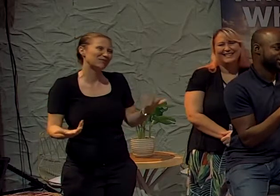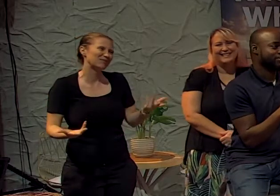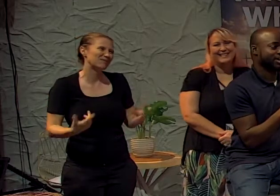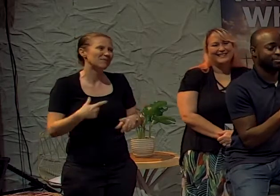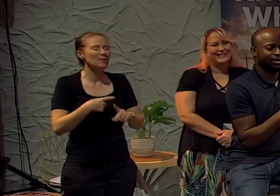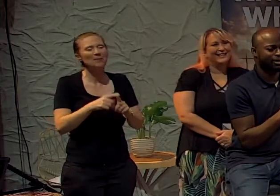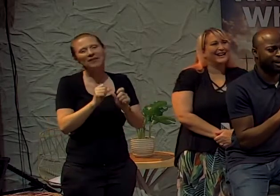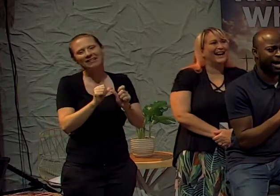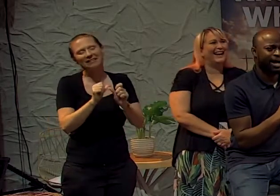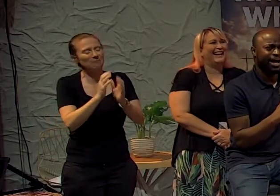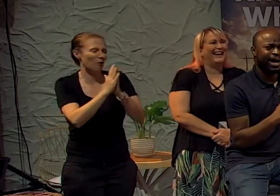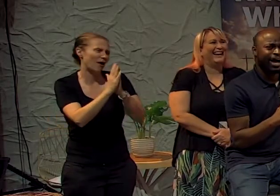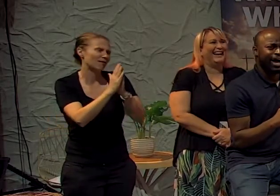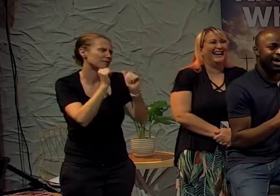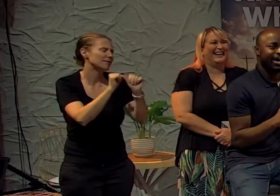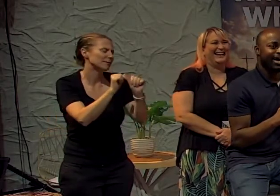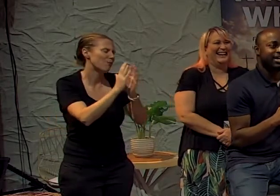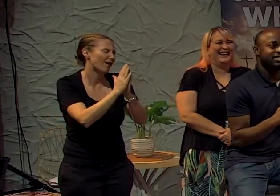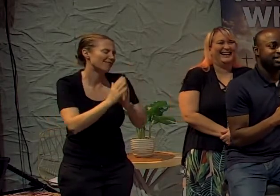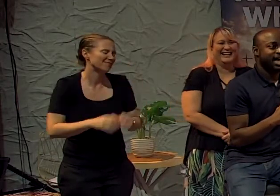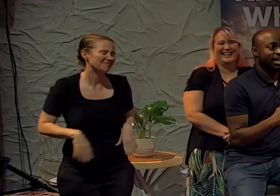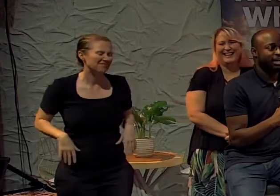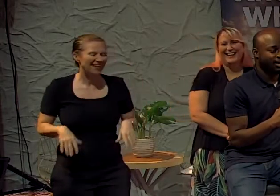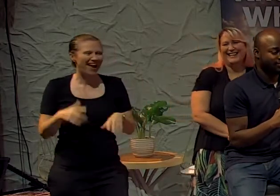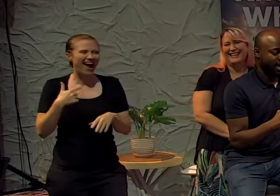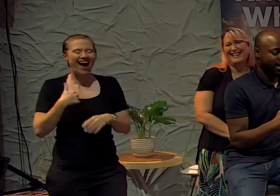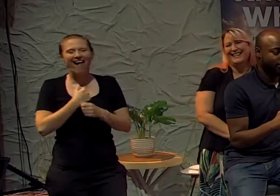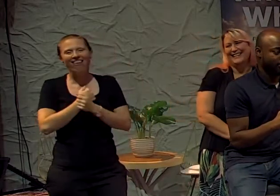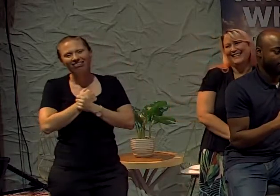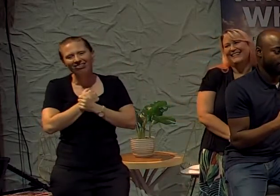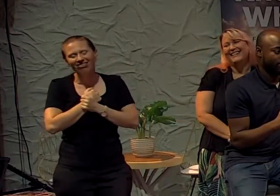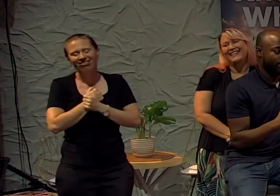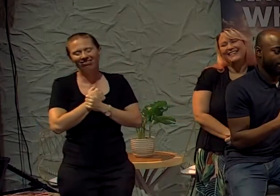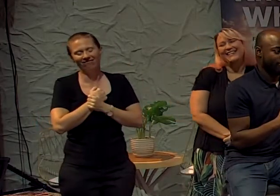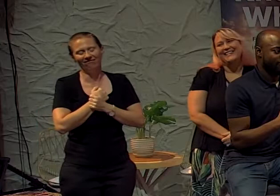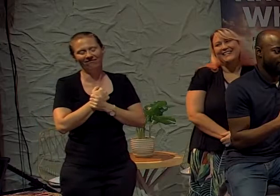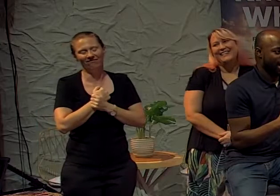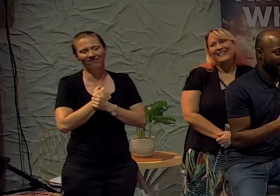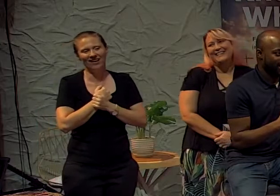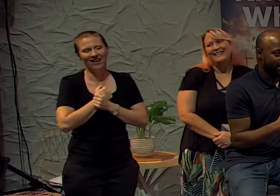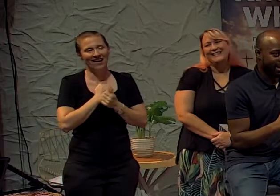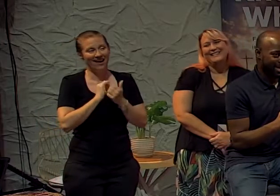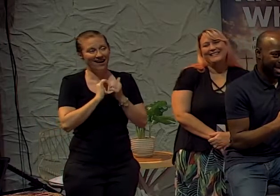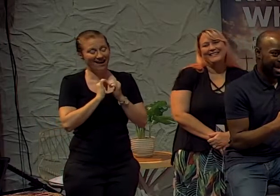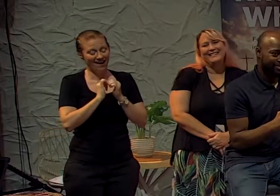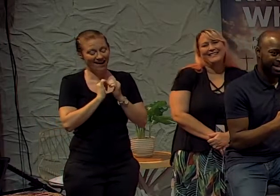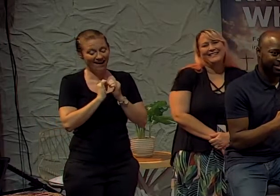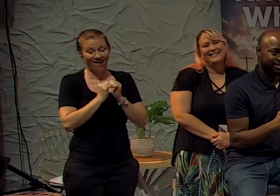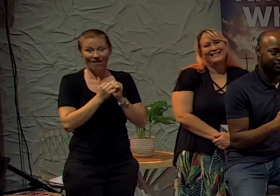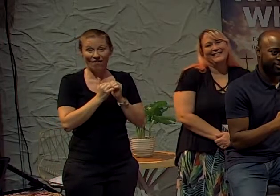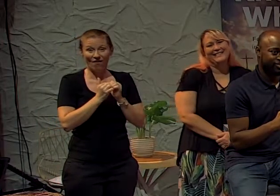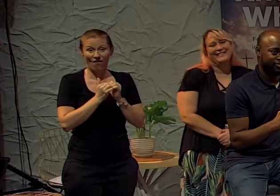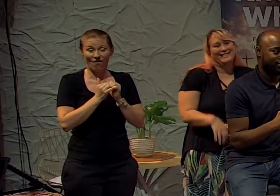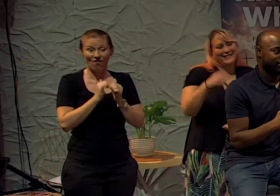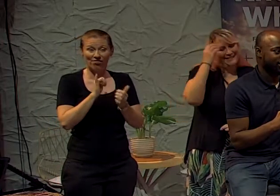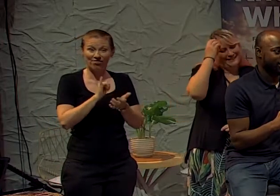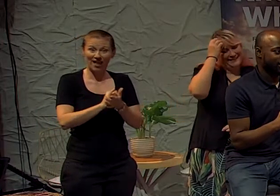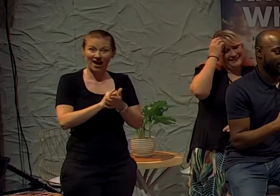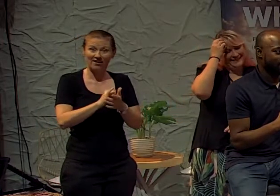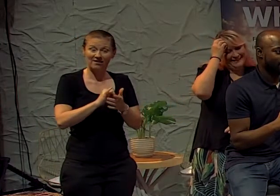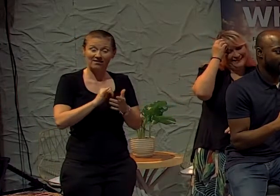But just keep praying. But I love how that, like having that as a